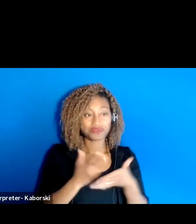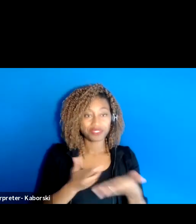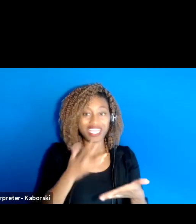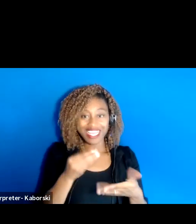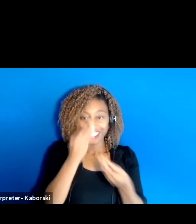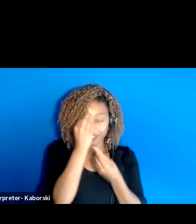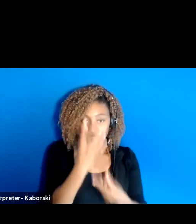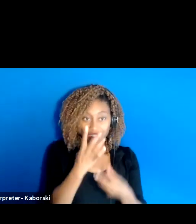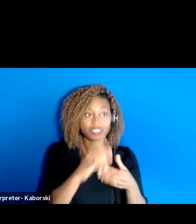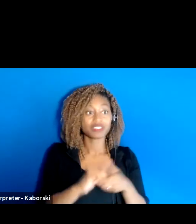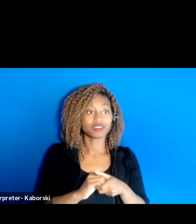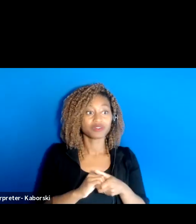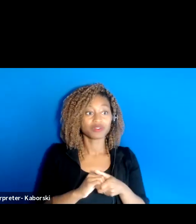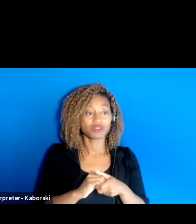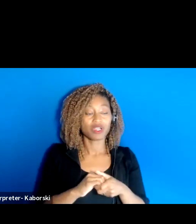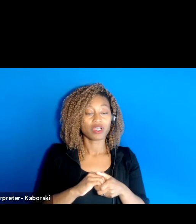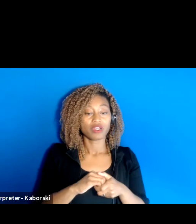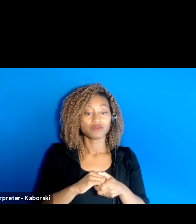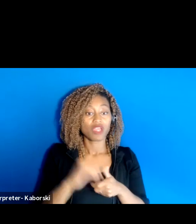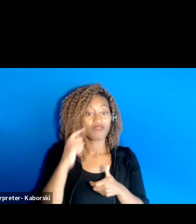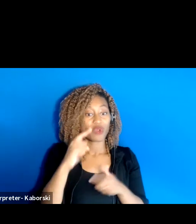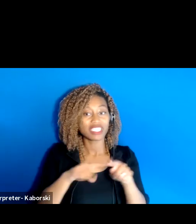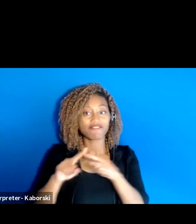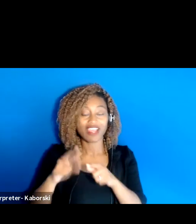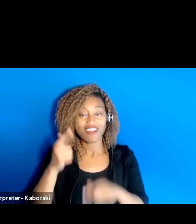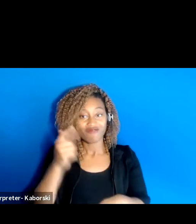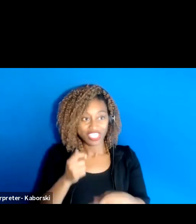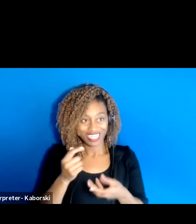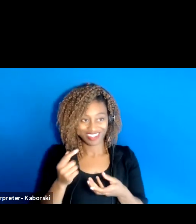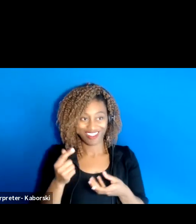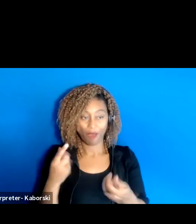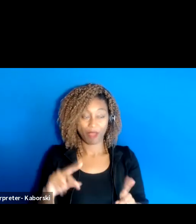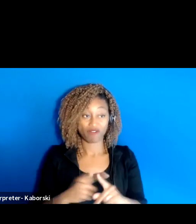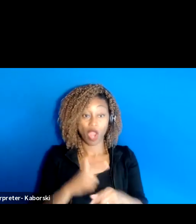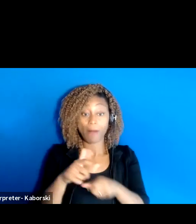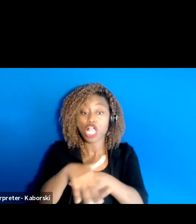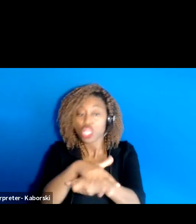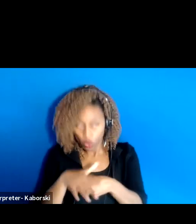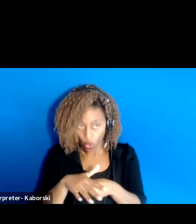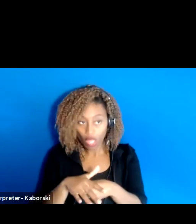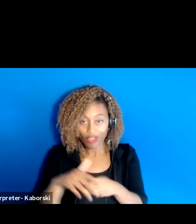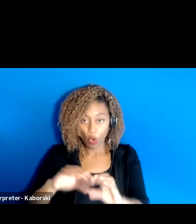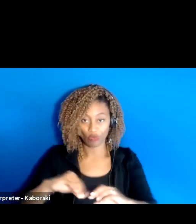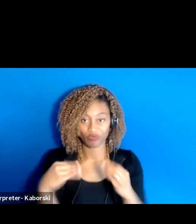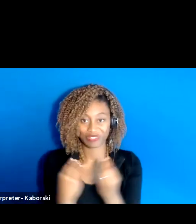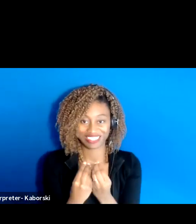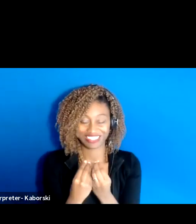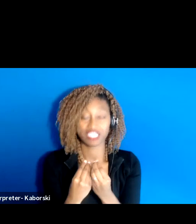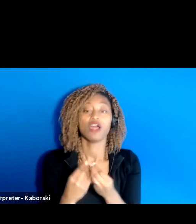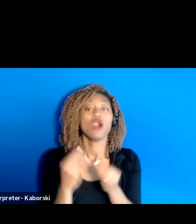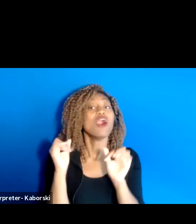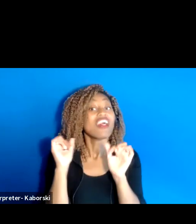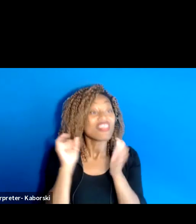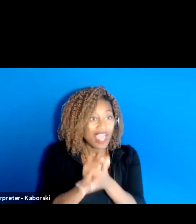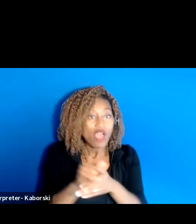information on different funding opportunities from local foundations that we send out to the